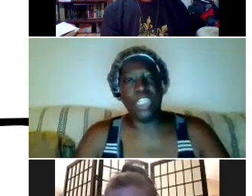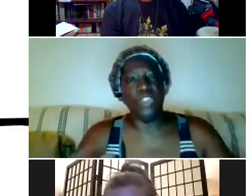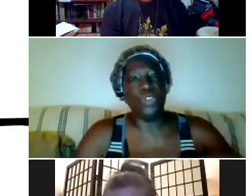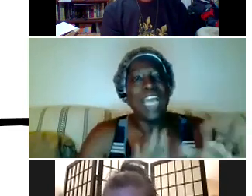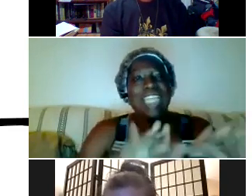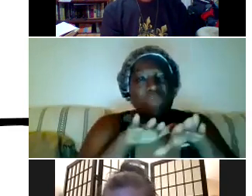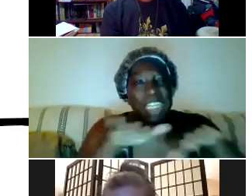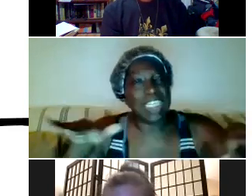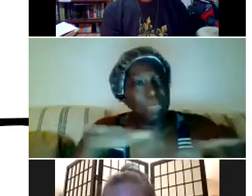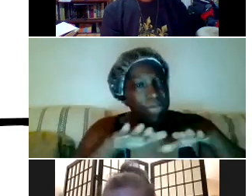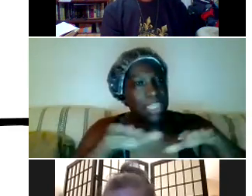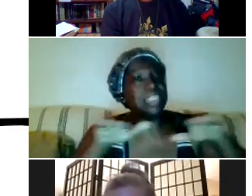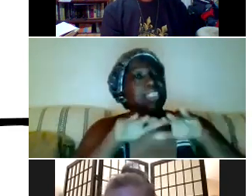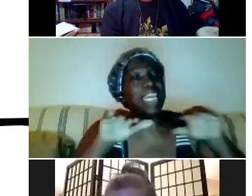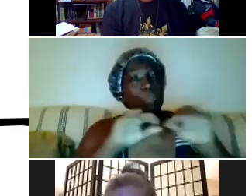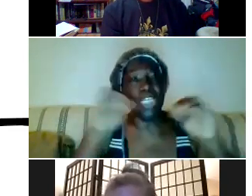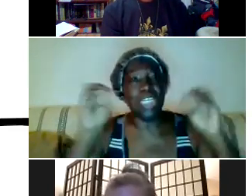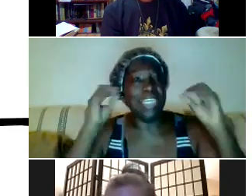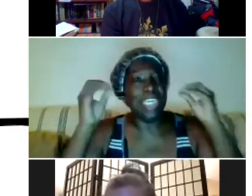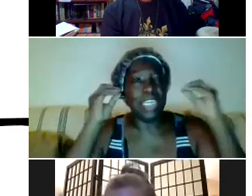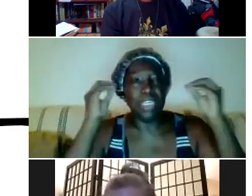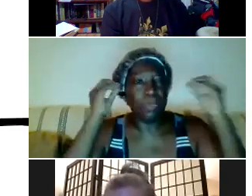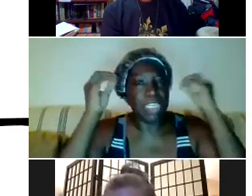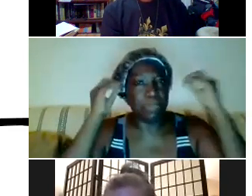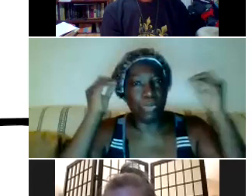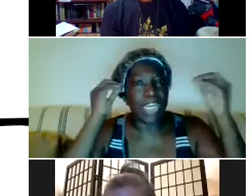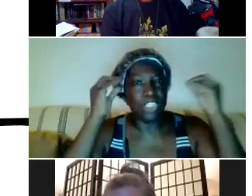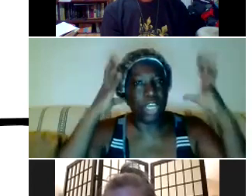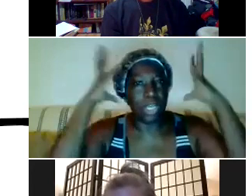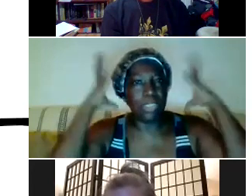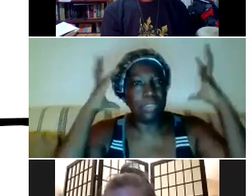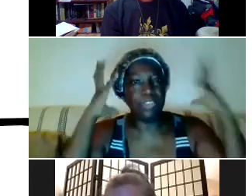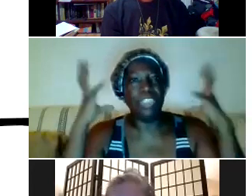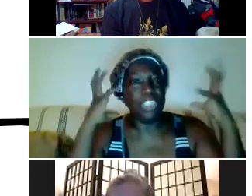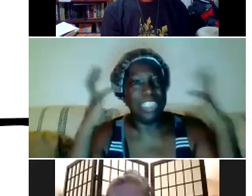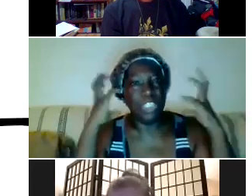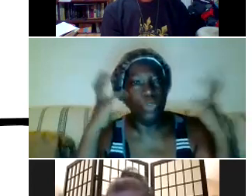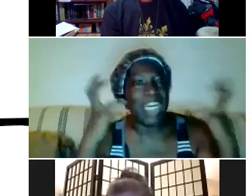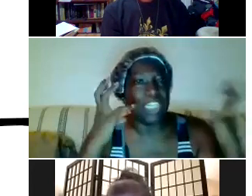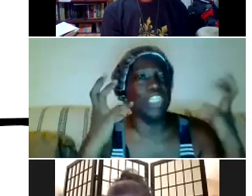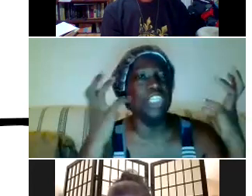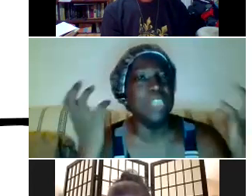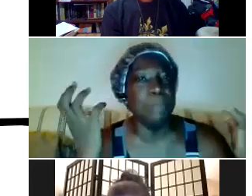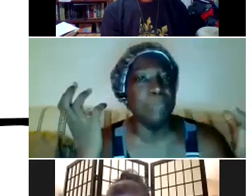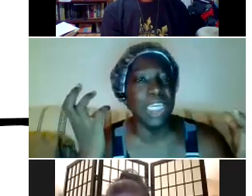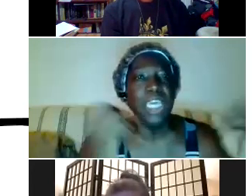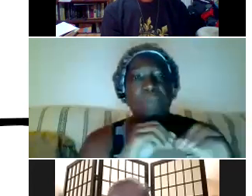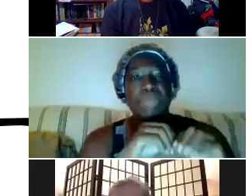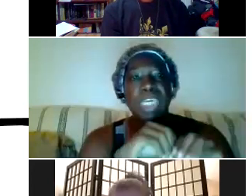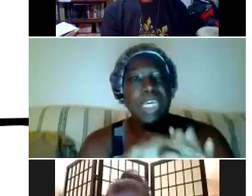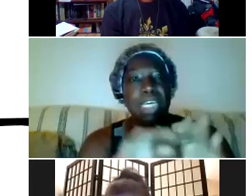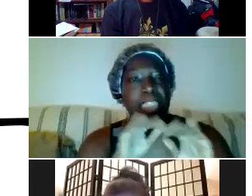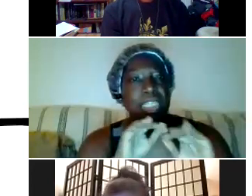So it's true. I just wanted to keep this. I didn't want to get nobody's brains all too much. You know what I mean?